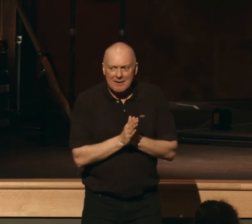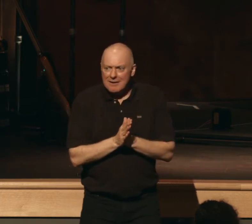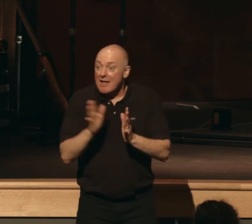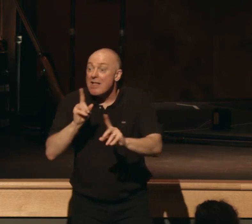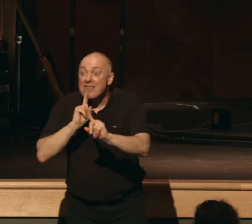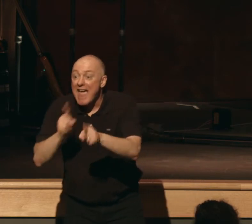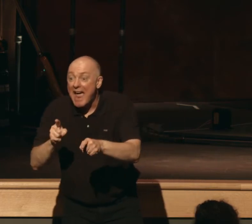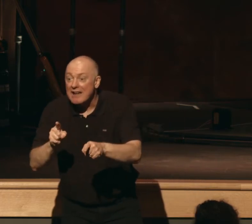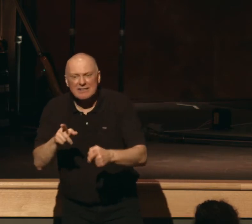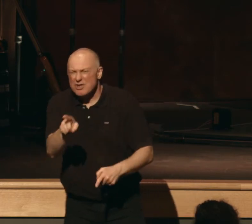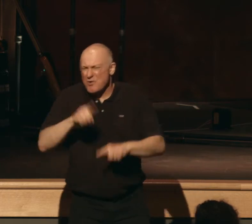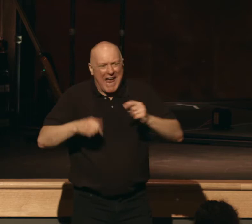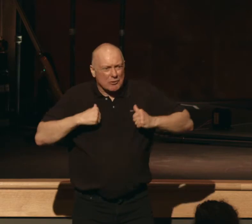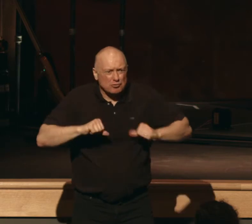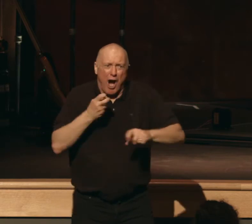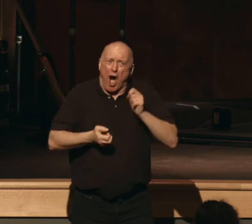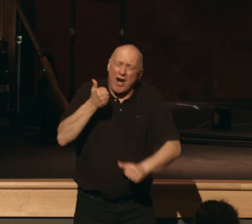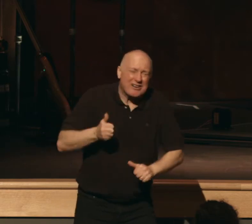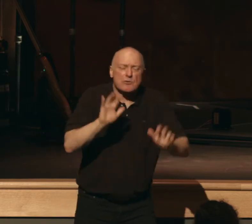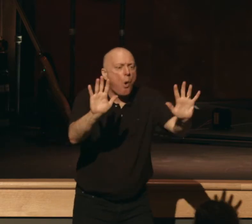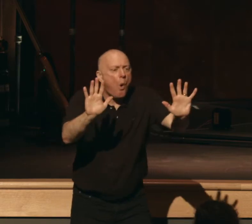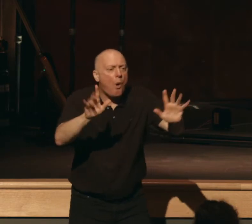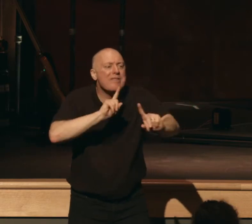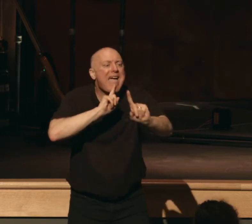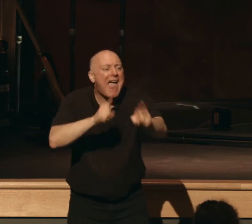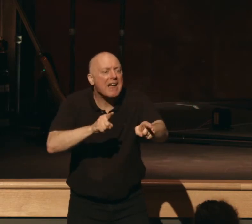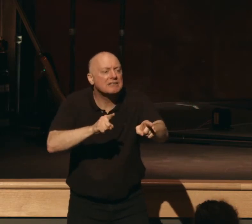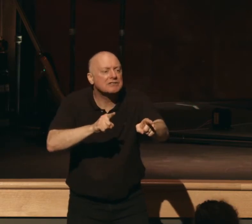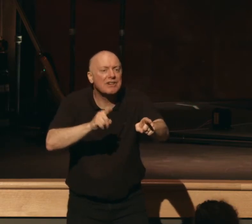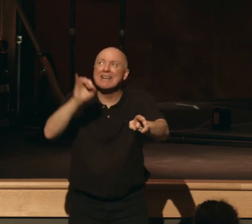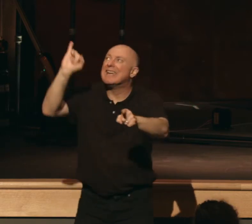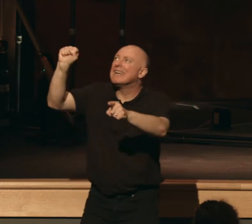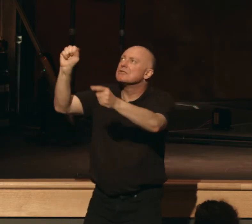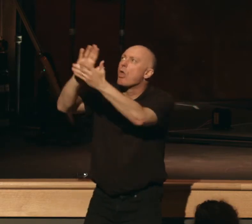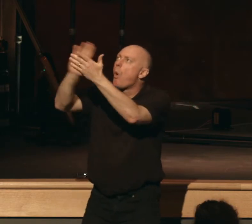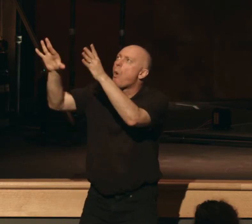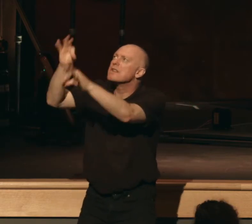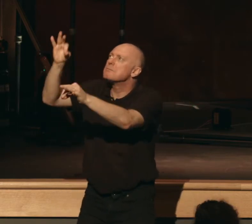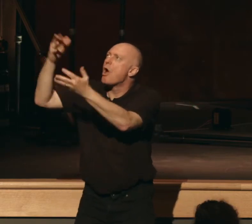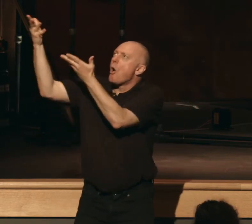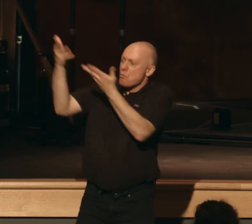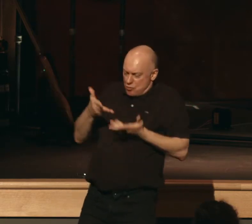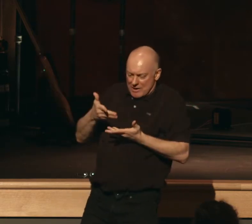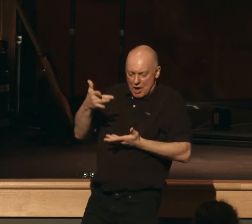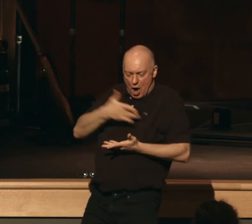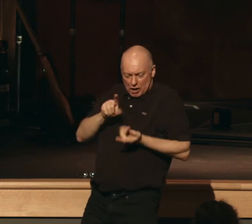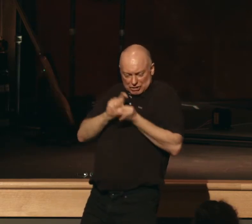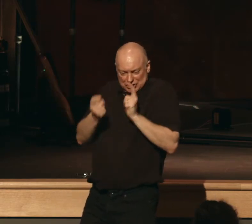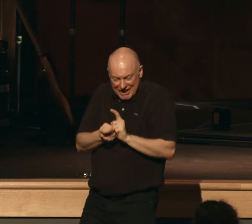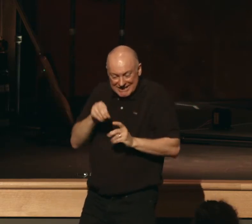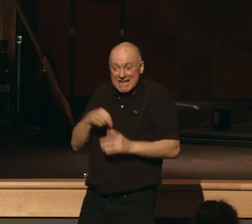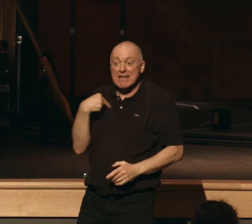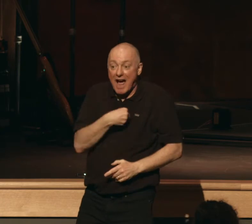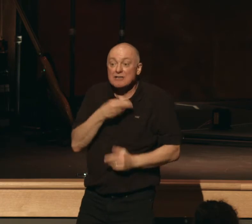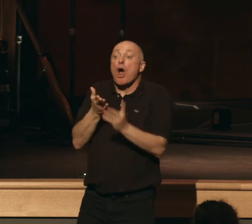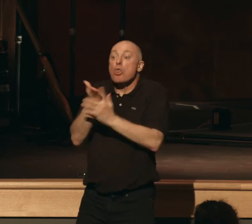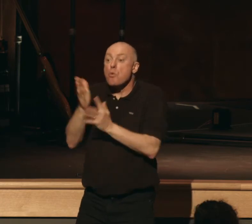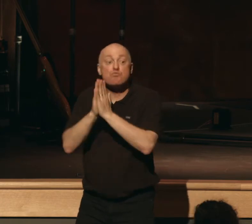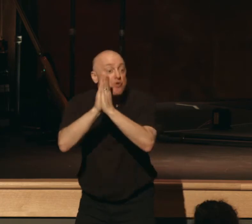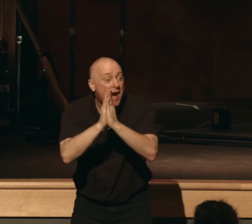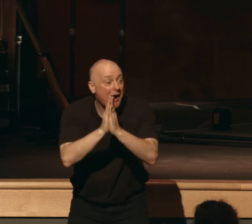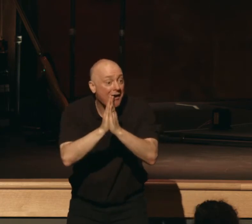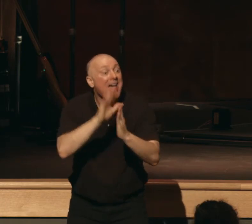the answer is not trying harder. The answer is the Holy Spirit bringing about heart change in us through